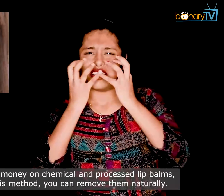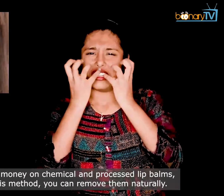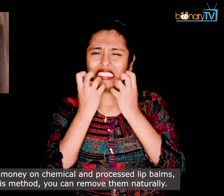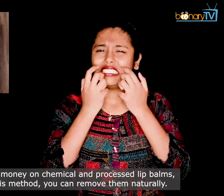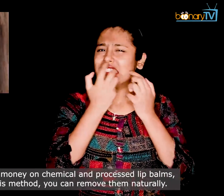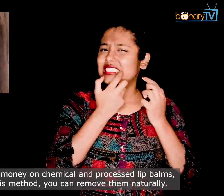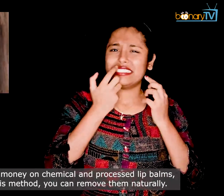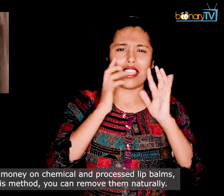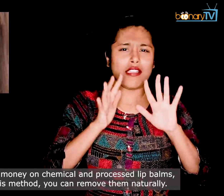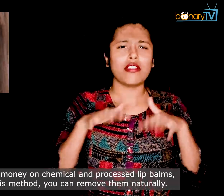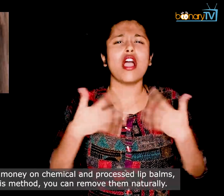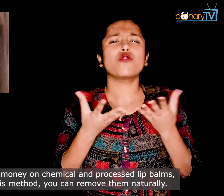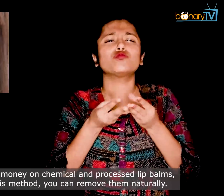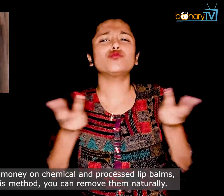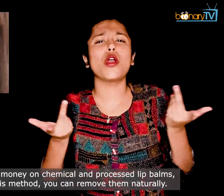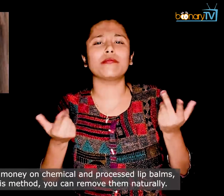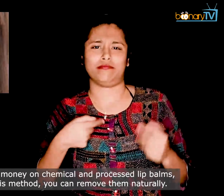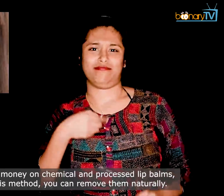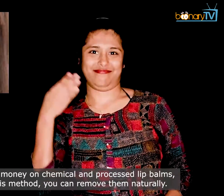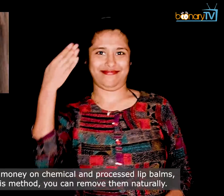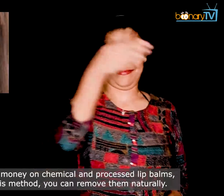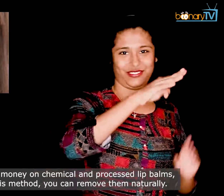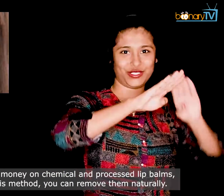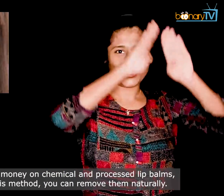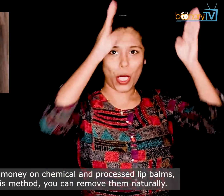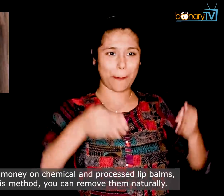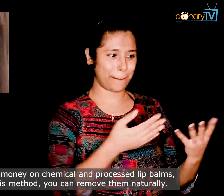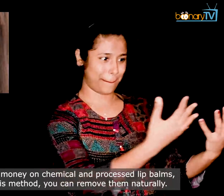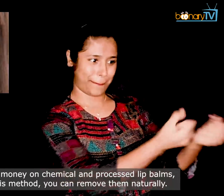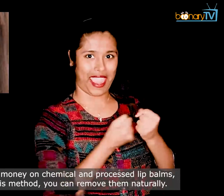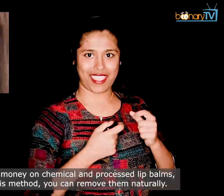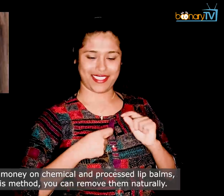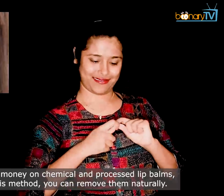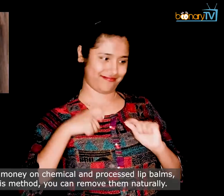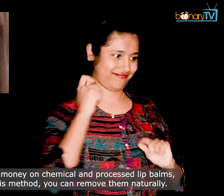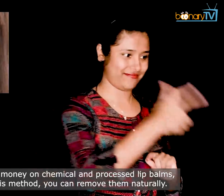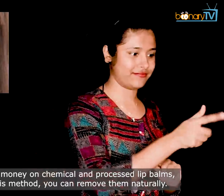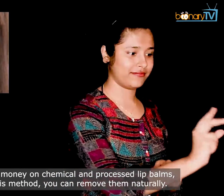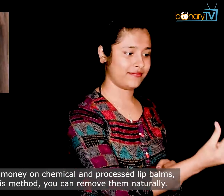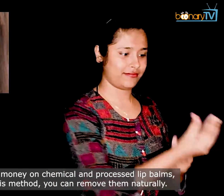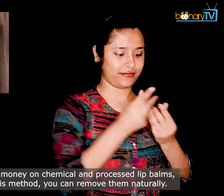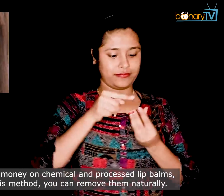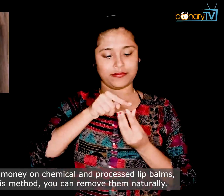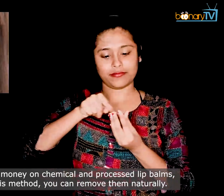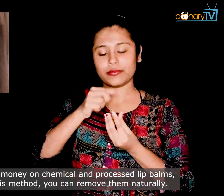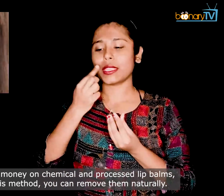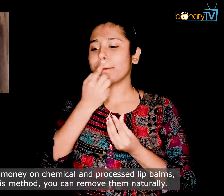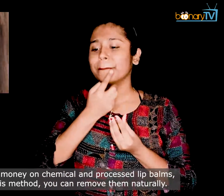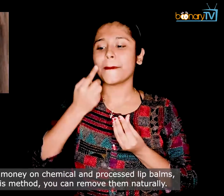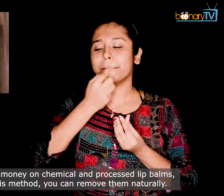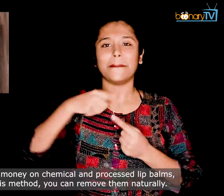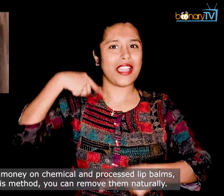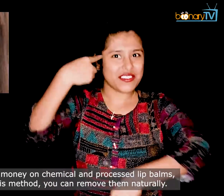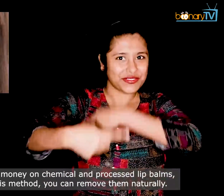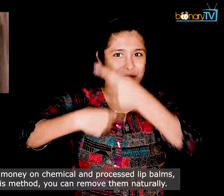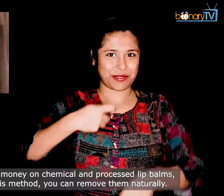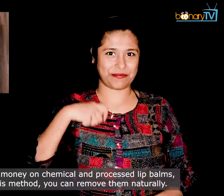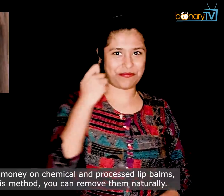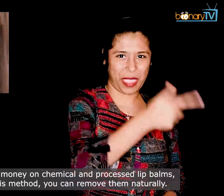Usually, we spend money on chemical and processed lip balms. But instead of this